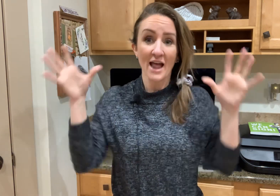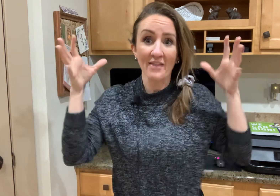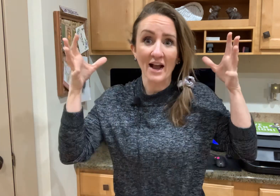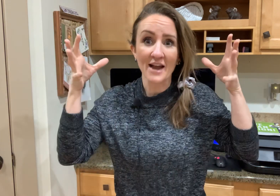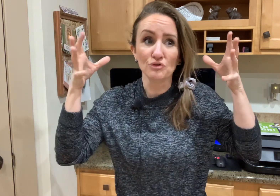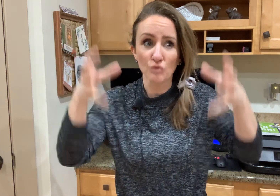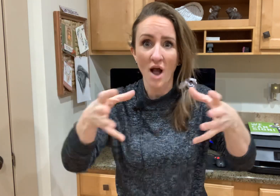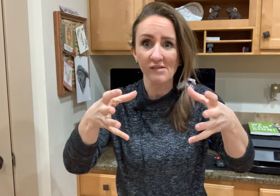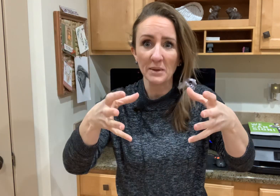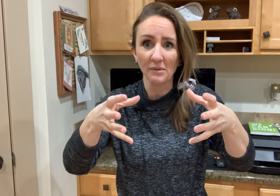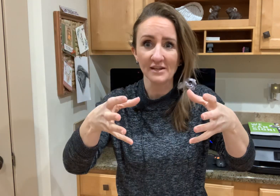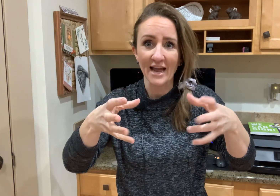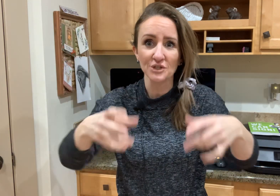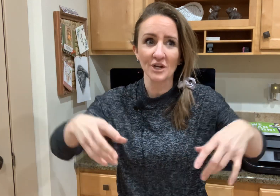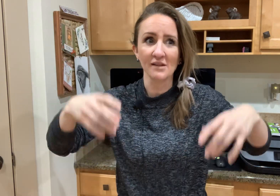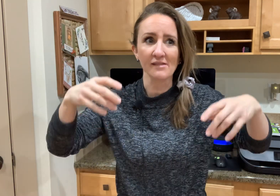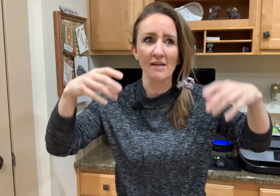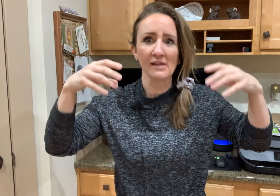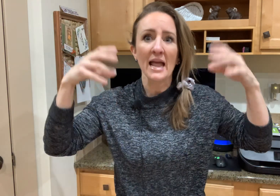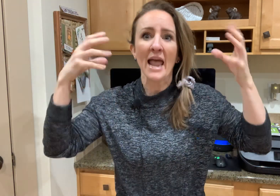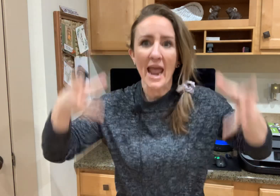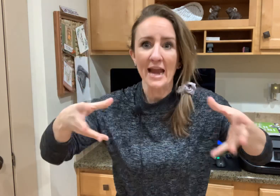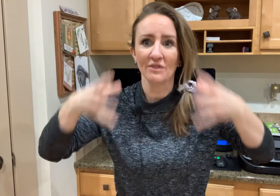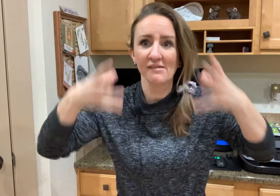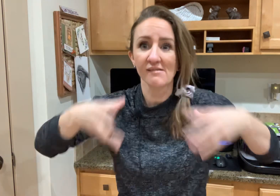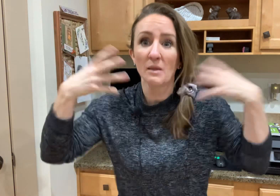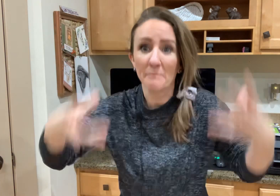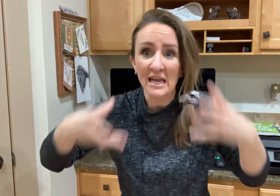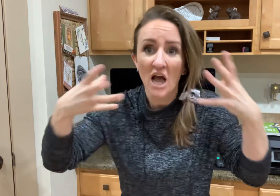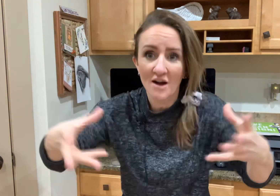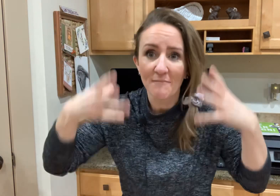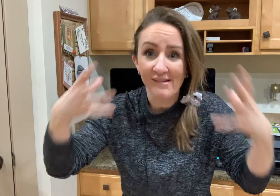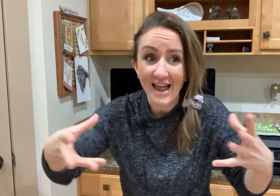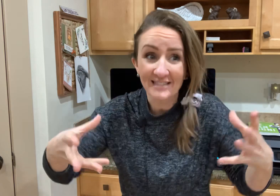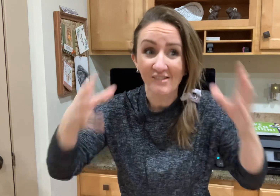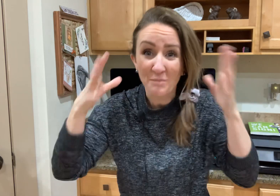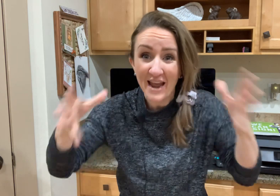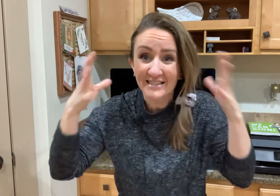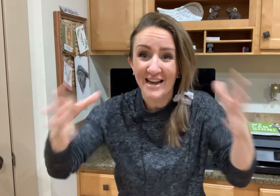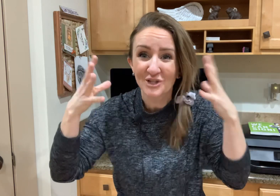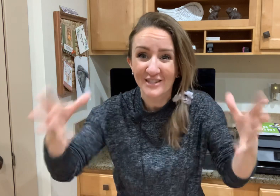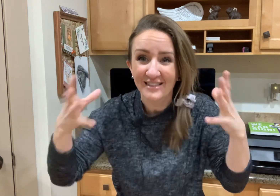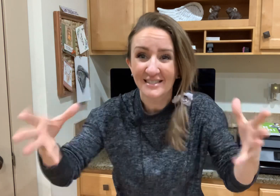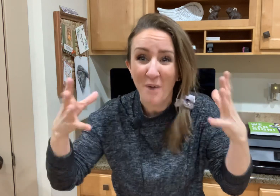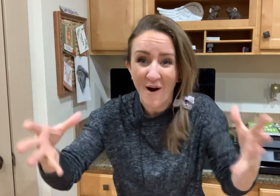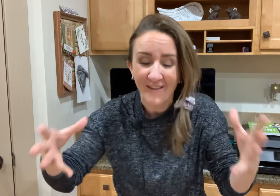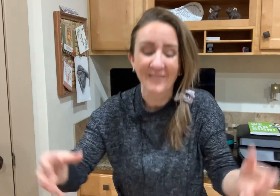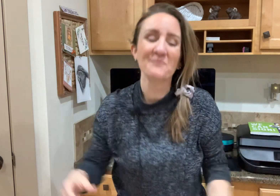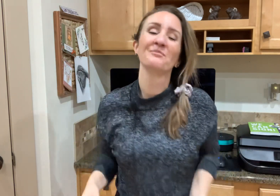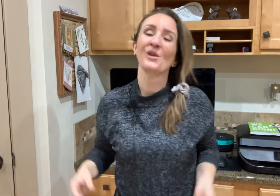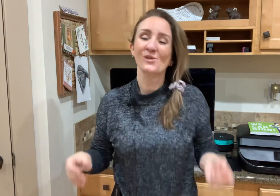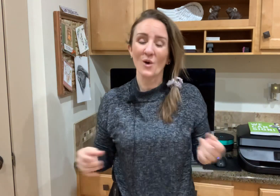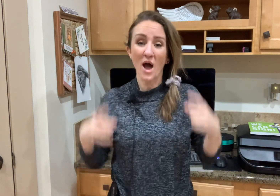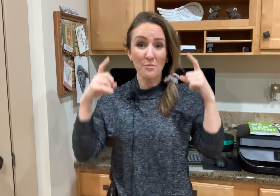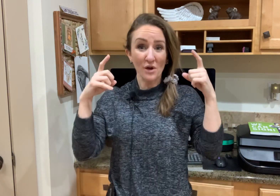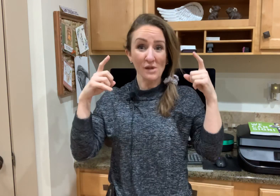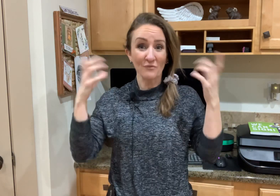that kind of draws people's attention and says, hey, this is the meat of my sentence. Pay attention to this part. So eyebrows up for